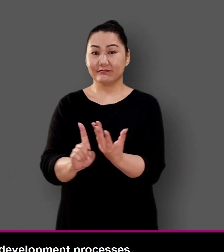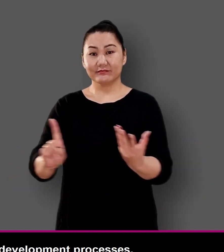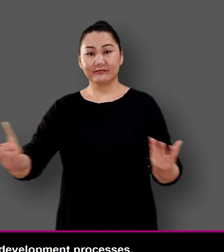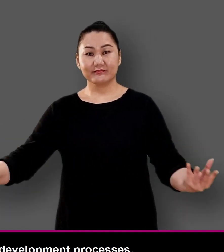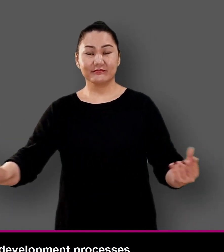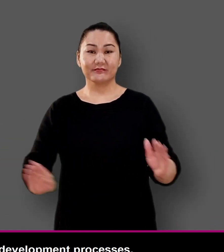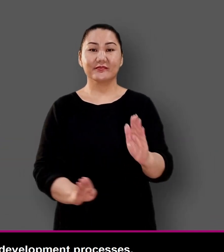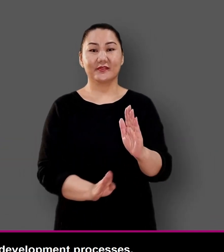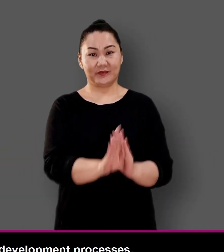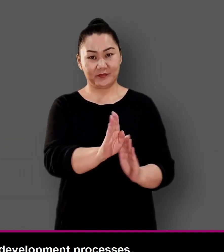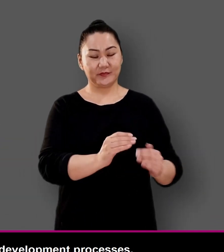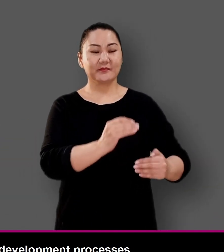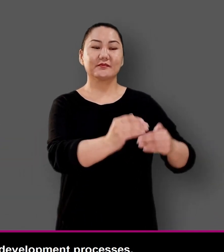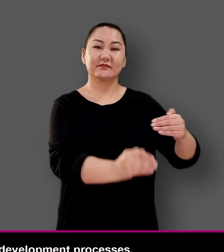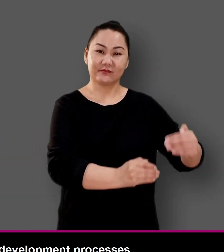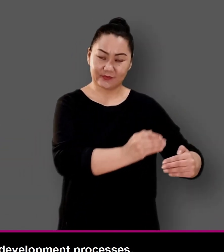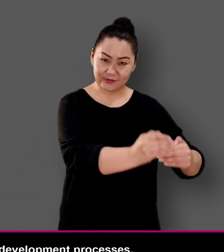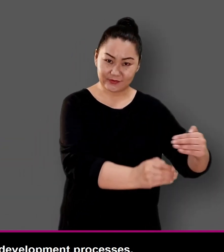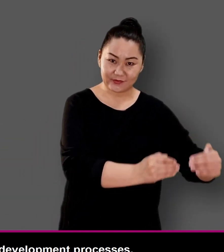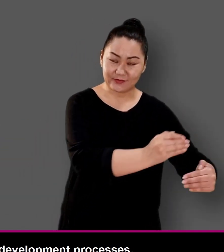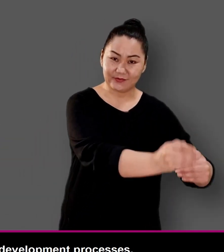are excluded from development processes,